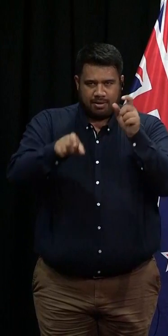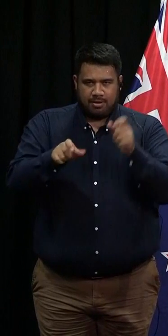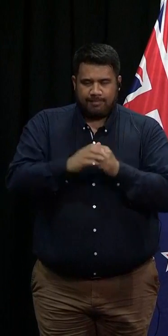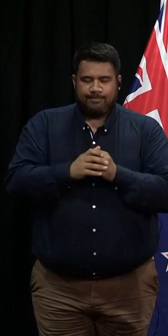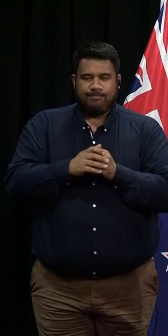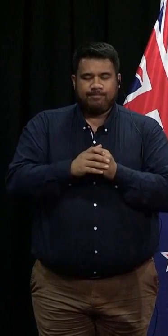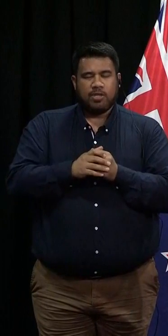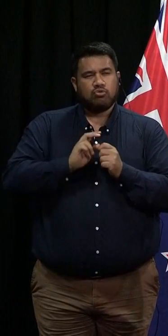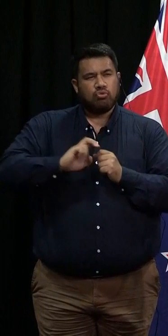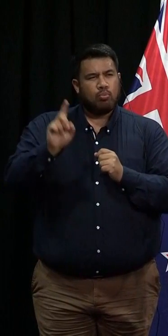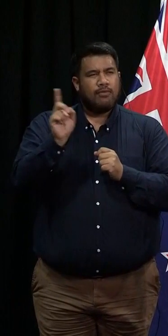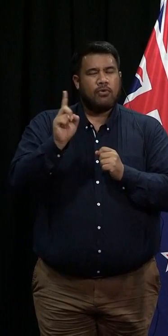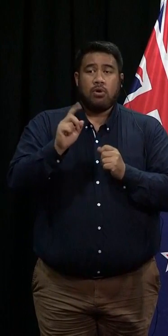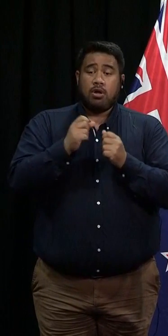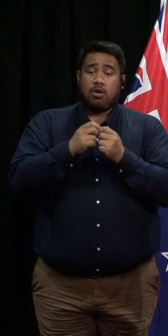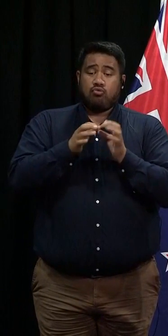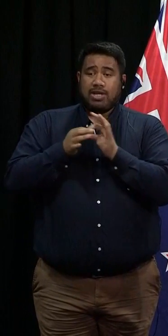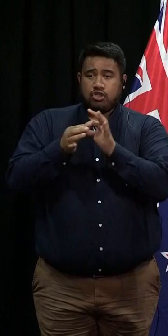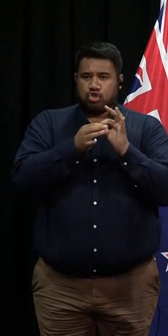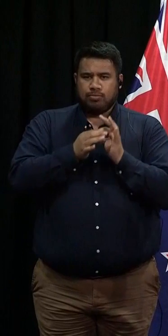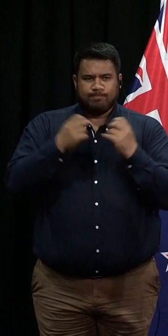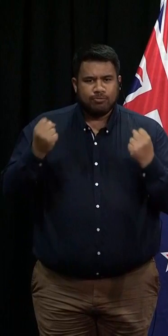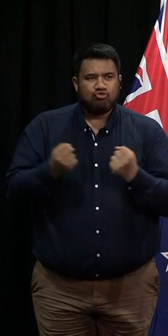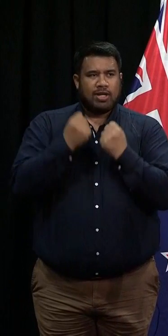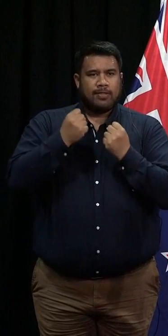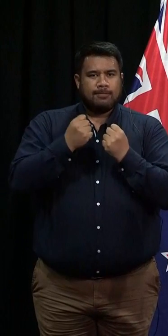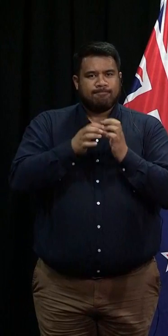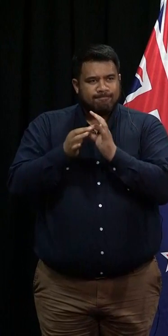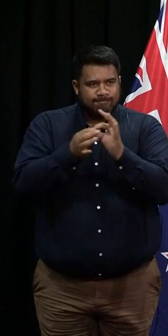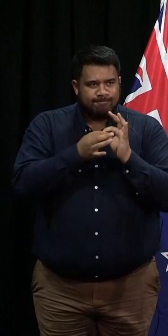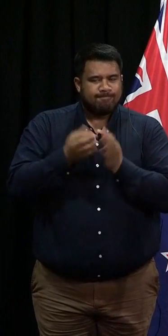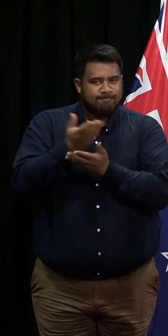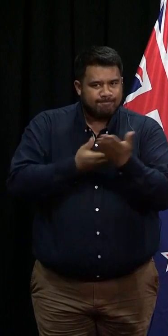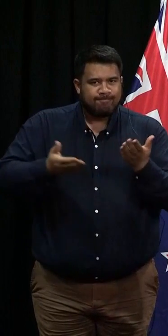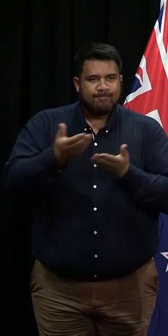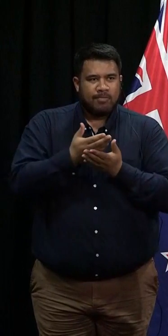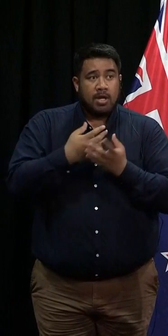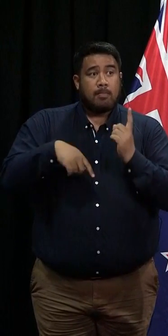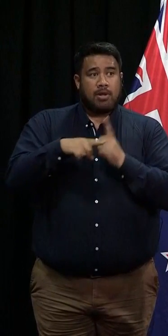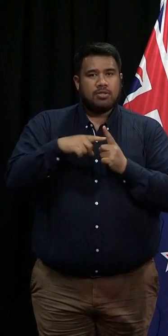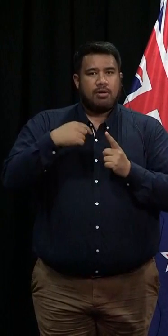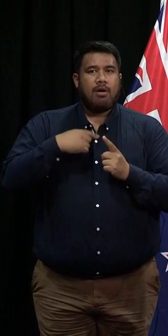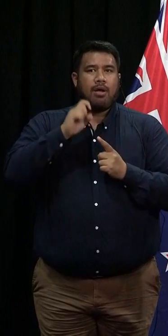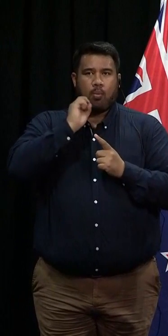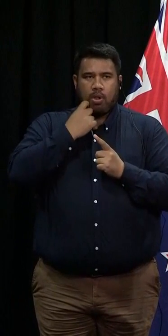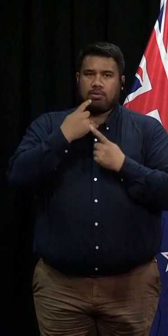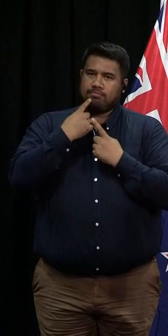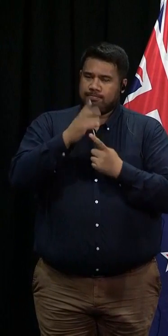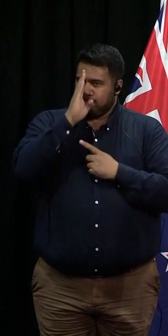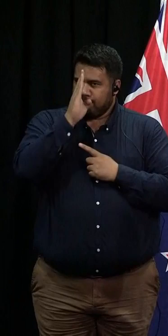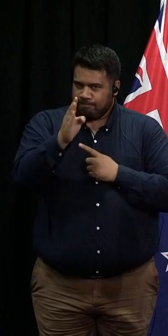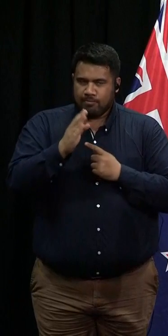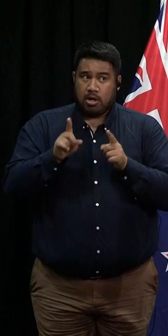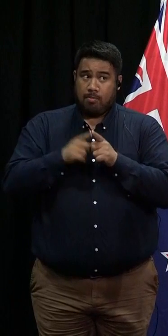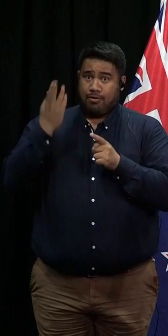strengthening and extending our relationships with the region. And I'll be emphasising, as I've done previously, that